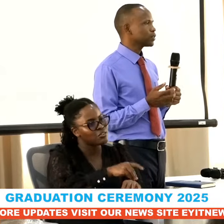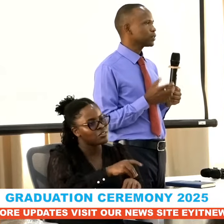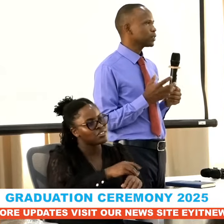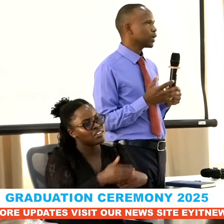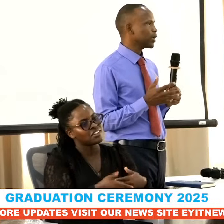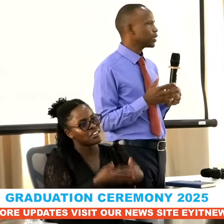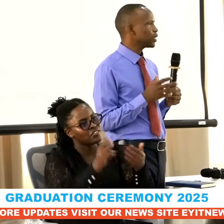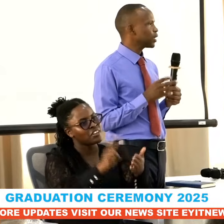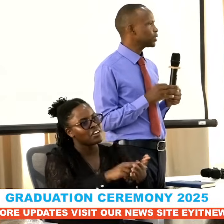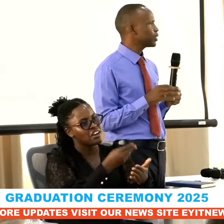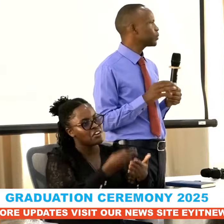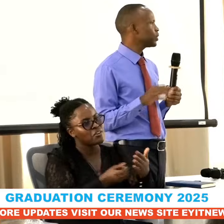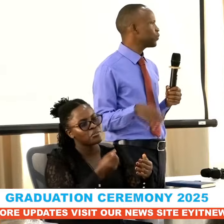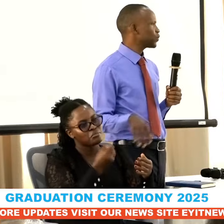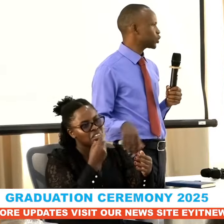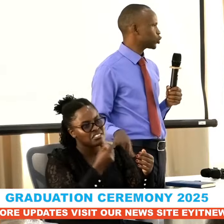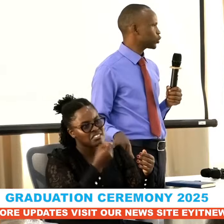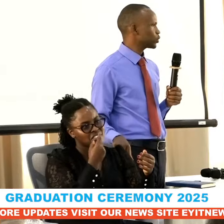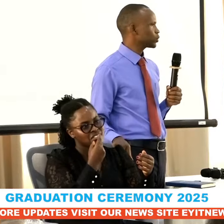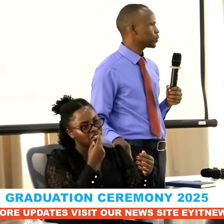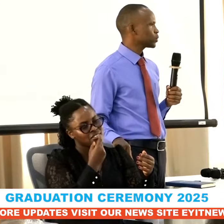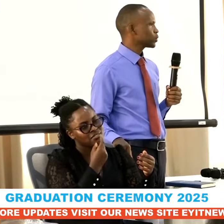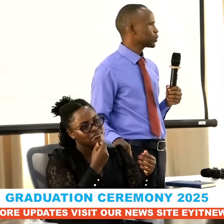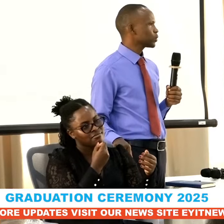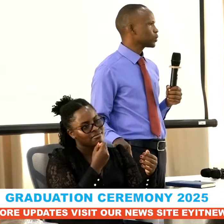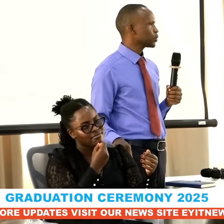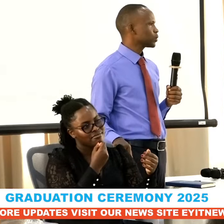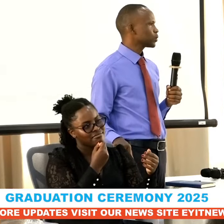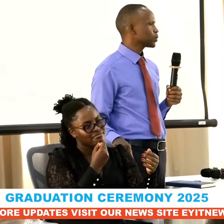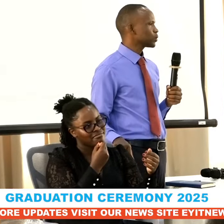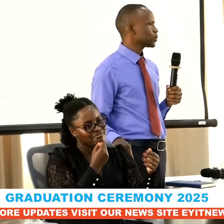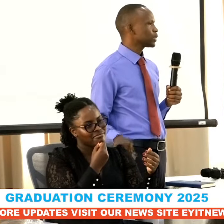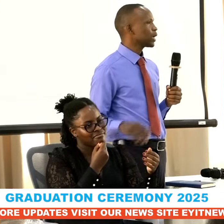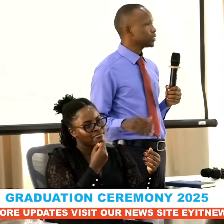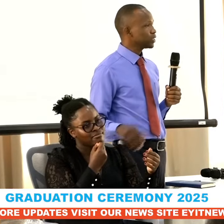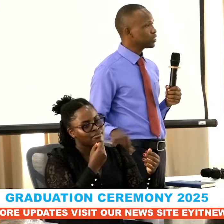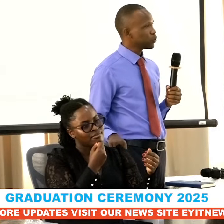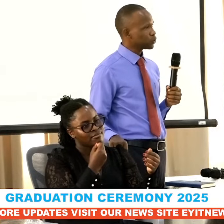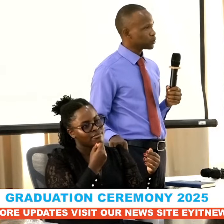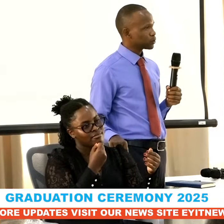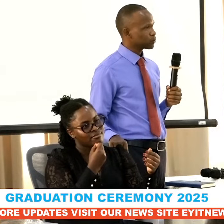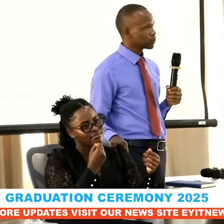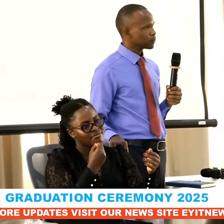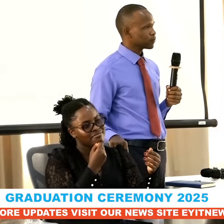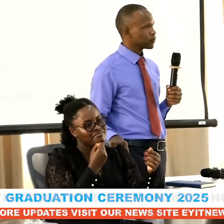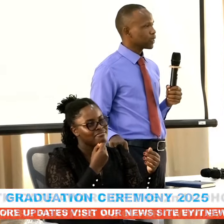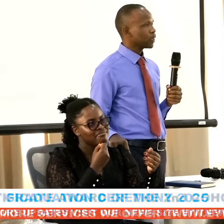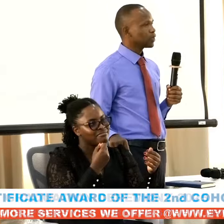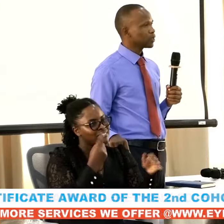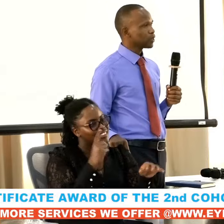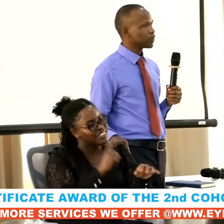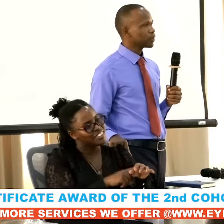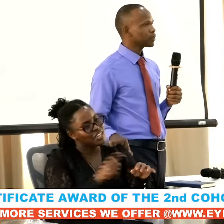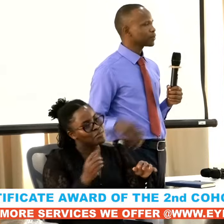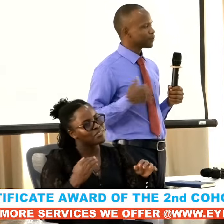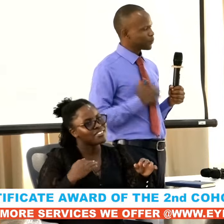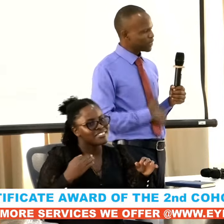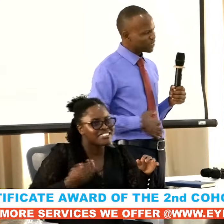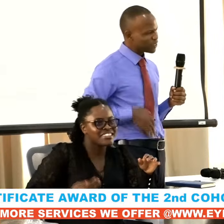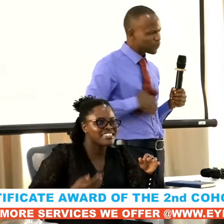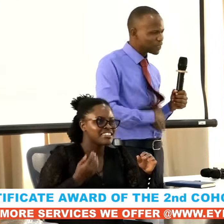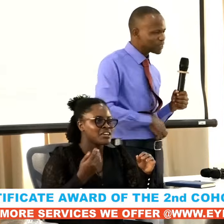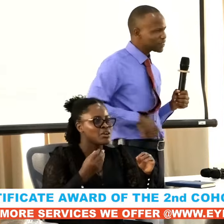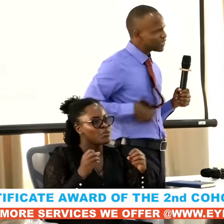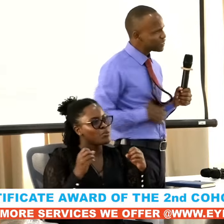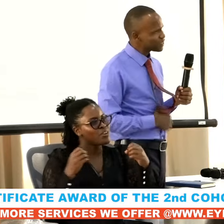Actually, she had a terrible infection in her genitals. And when